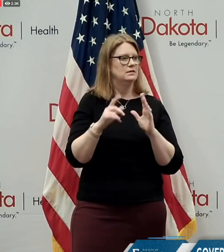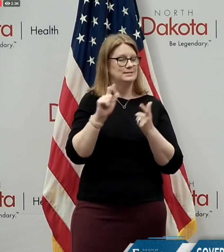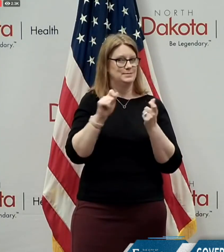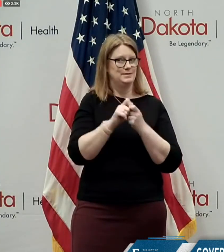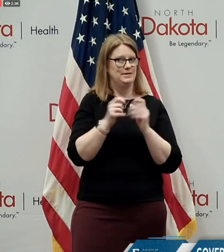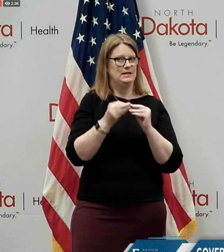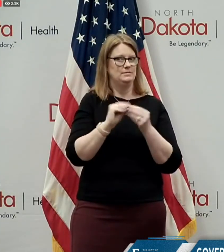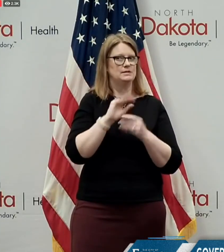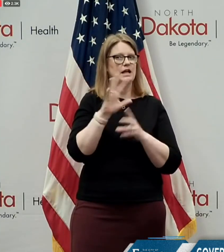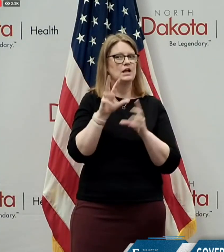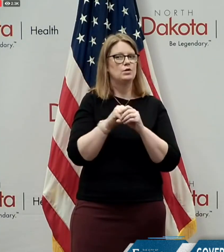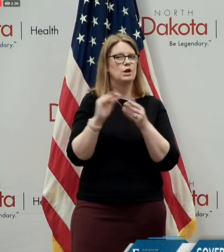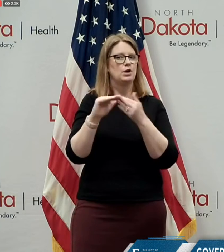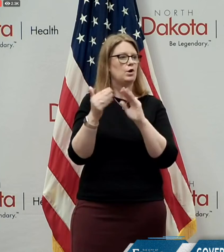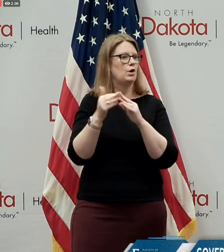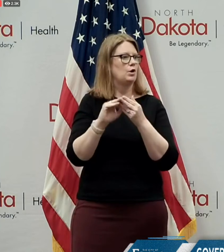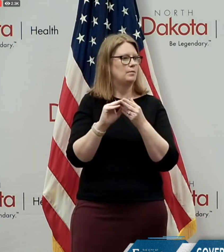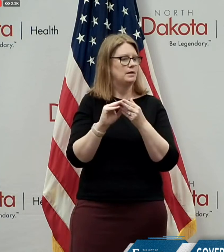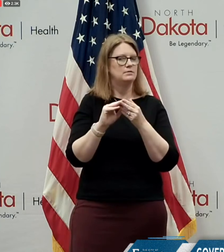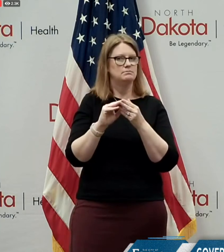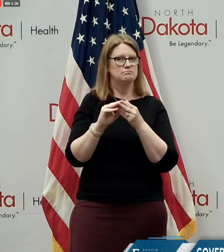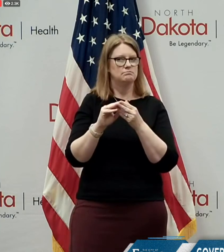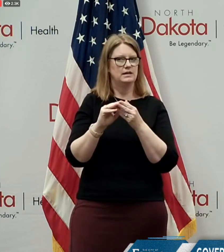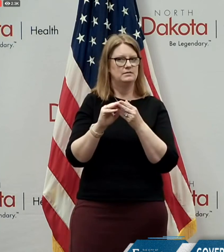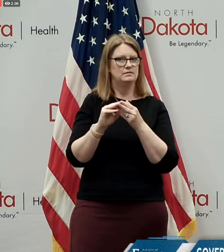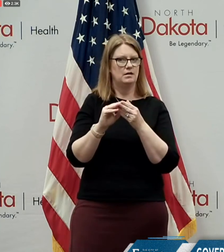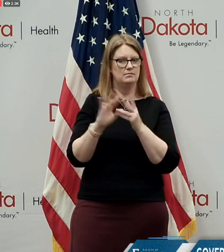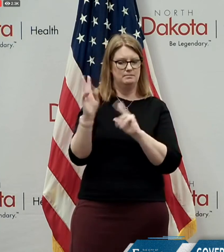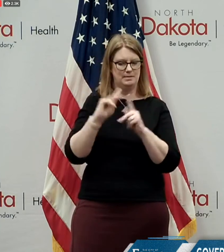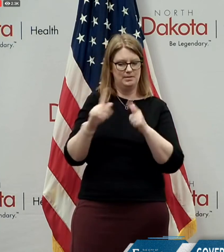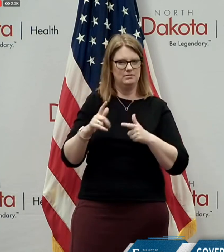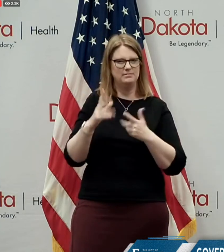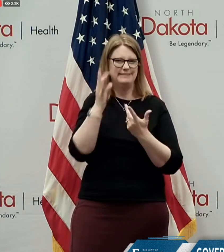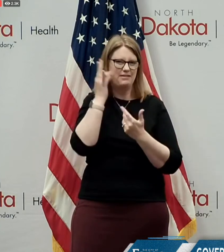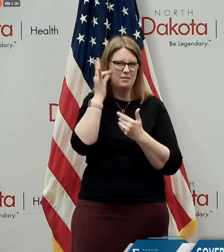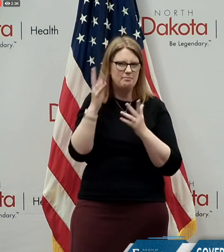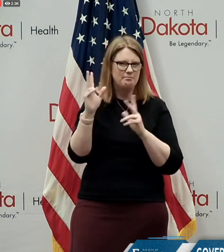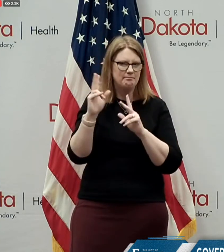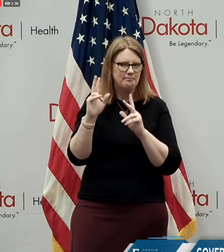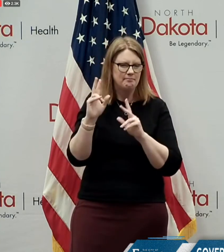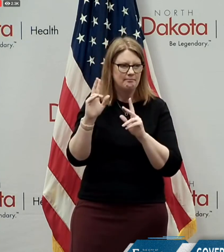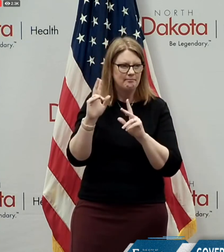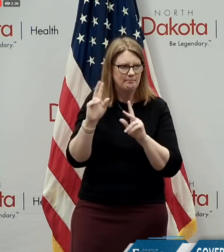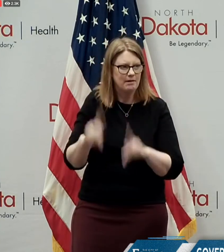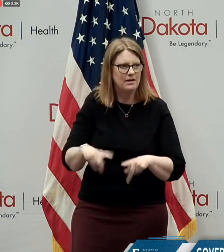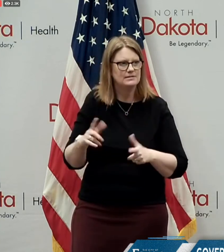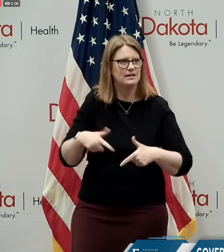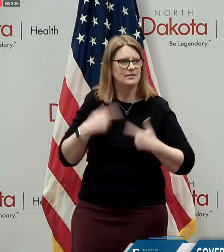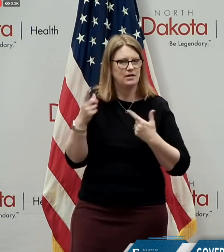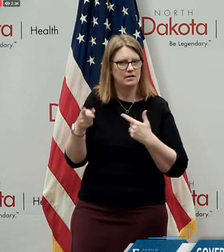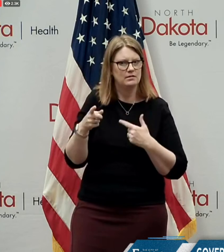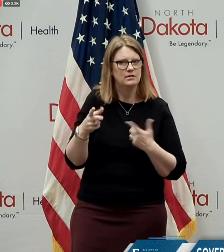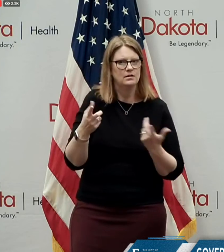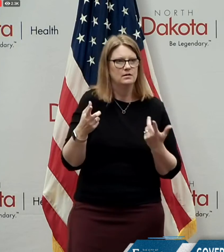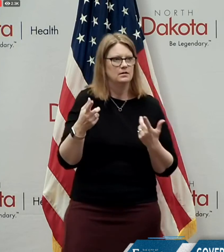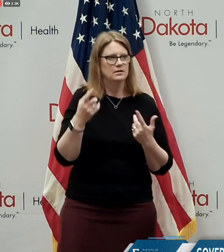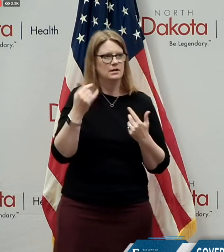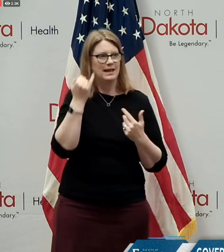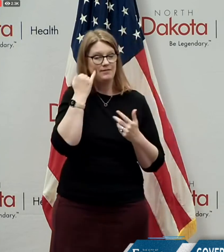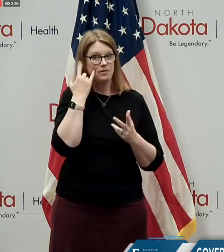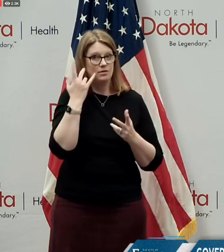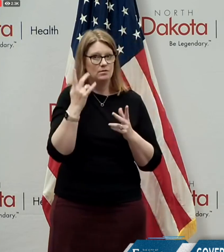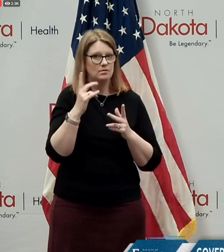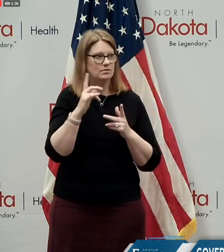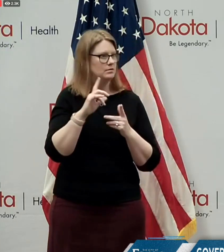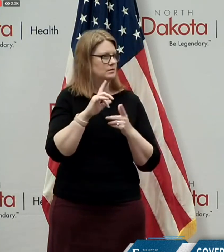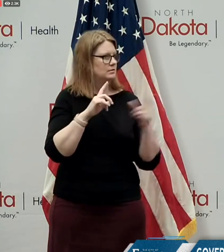statewide, including urban populations as well. But to your second part is, if the tribe so choose, in consultation with the tribe, if they want to get a breakdown,